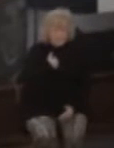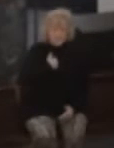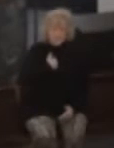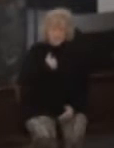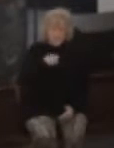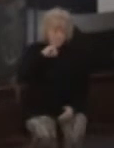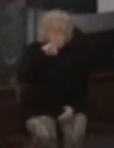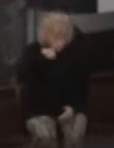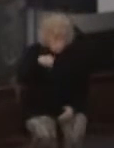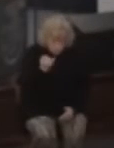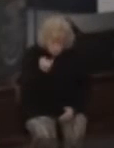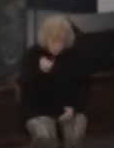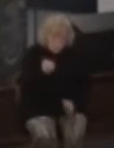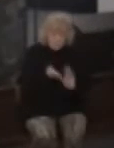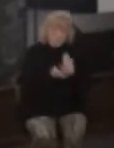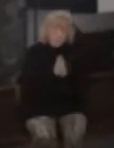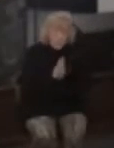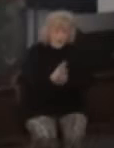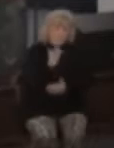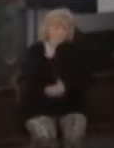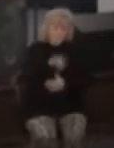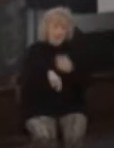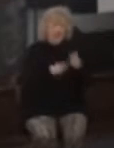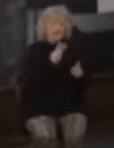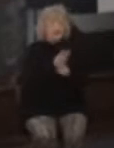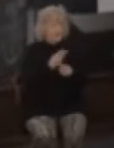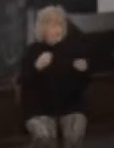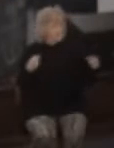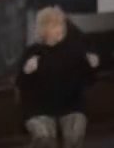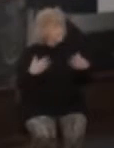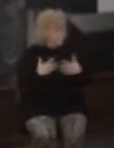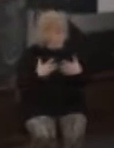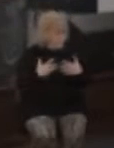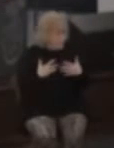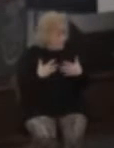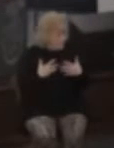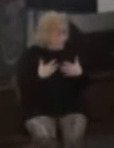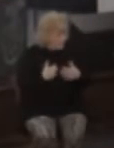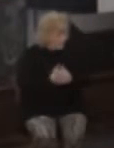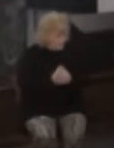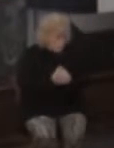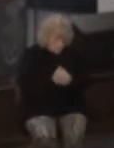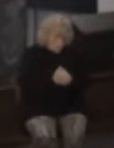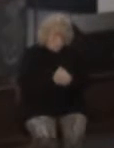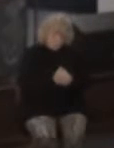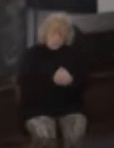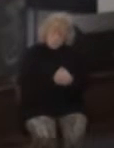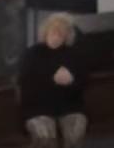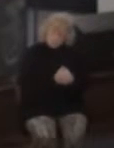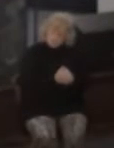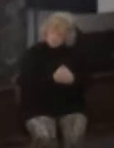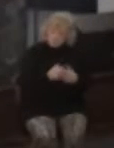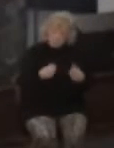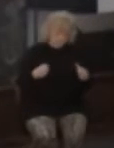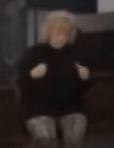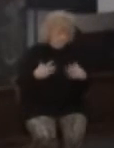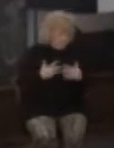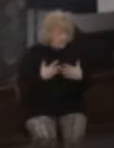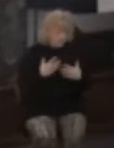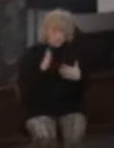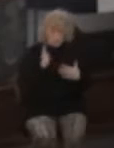jealousy leads to that kind of fear. And fear will do a number of things. One thing it